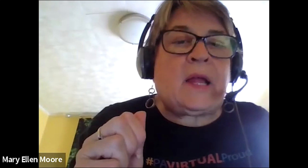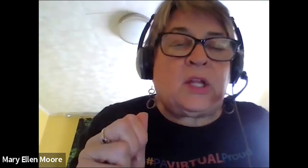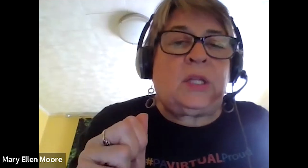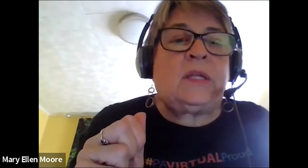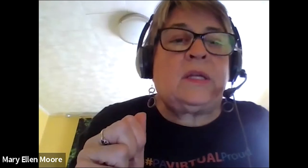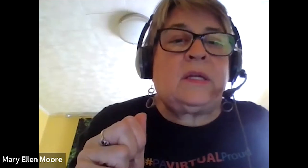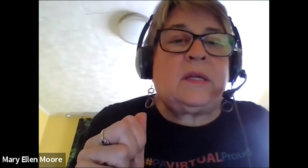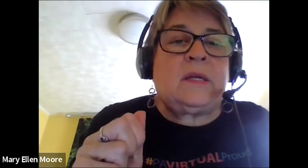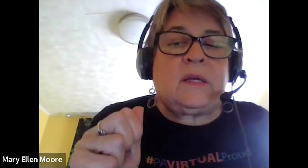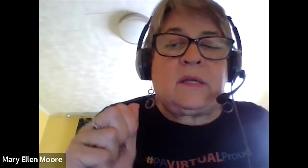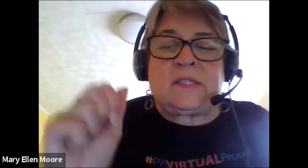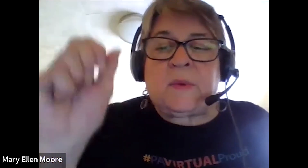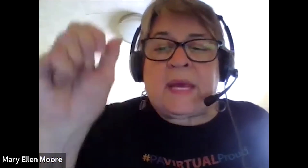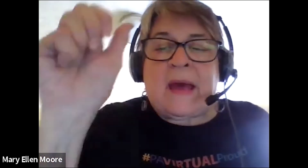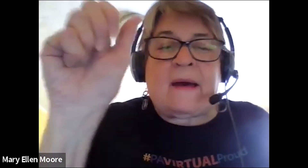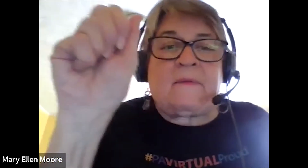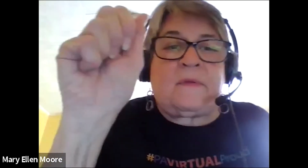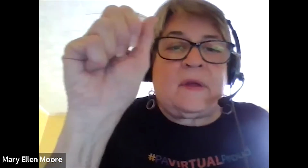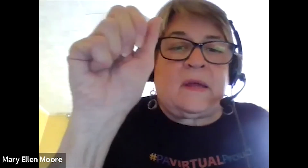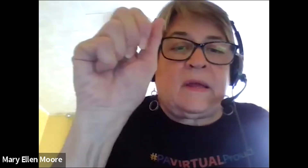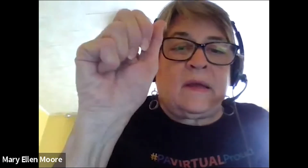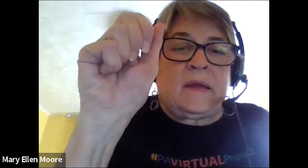L. So we have